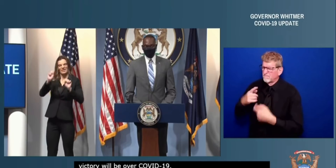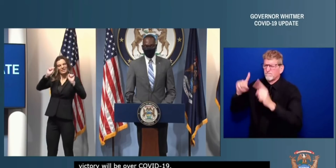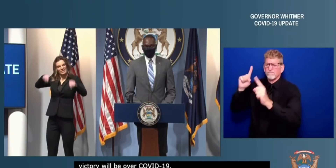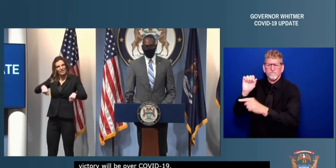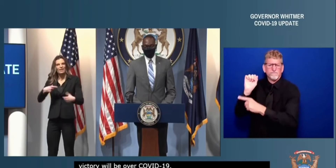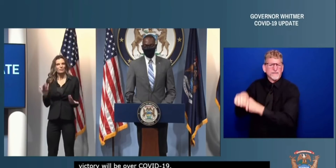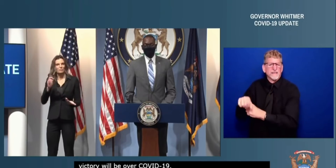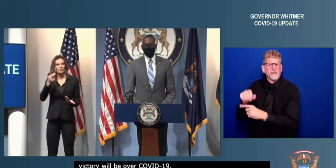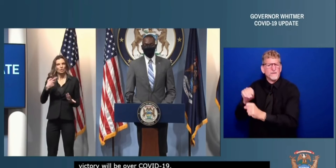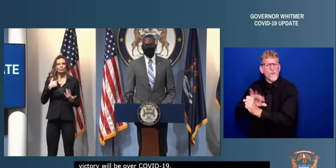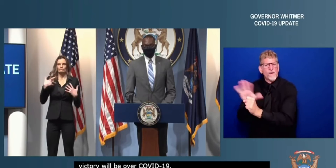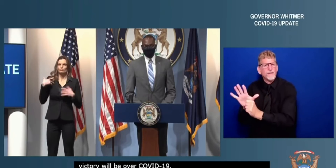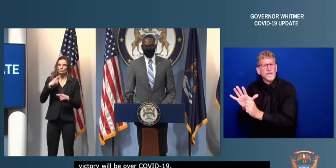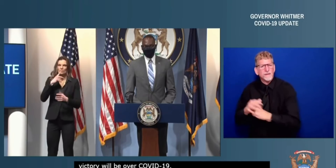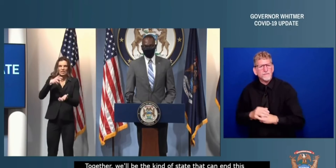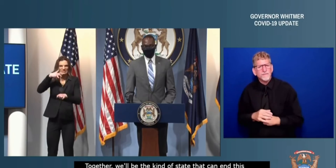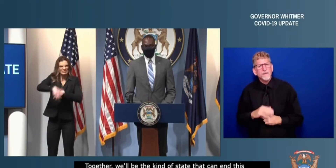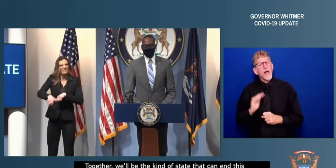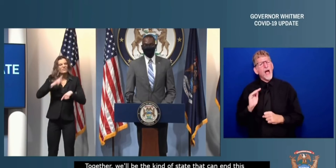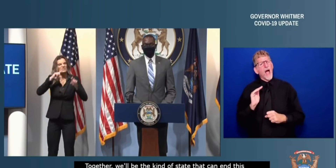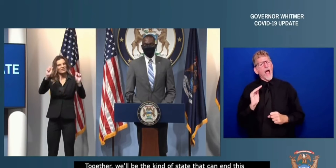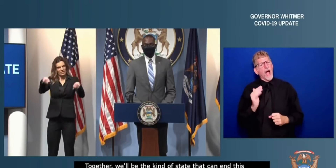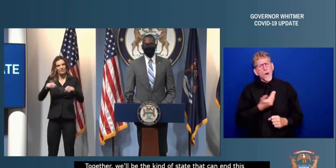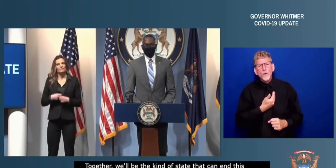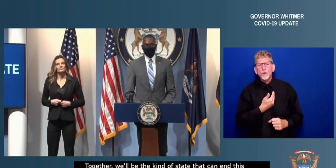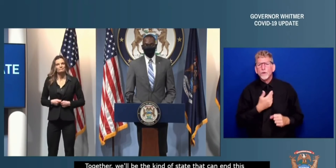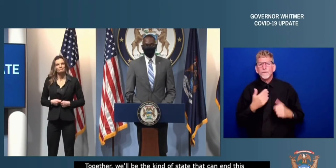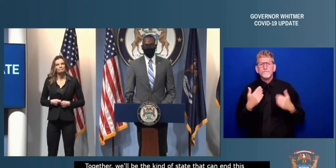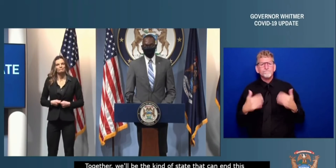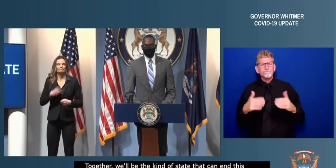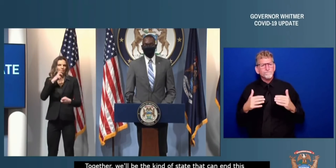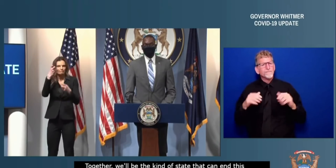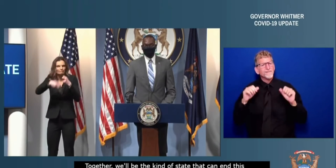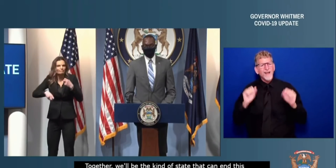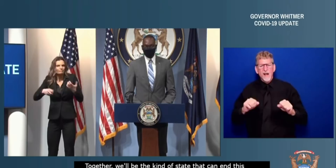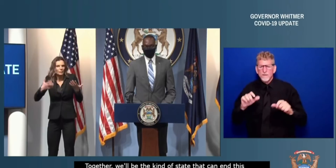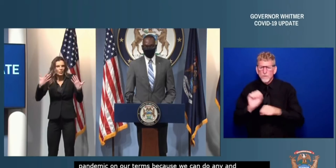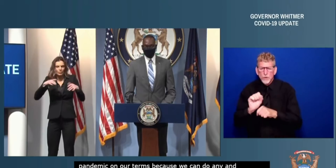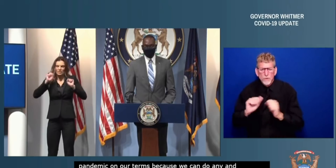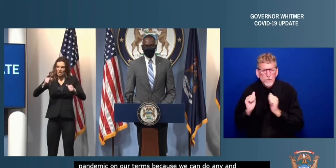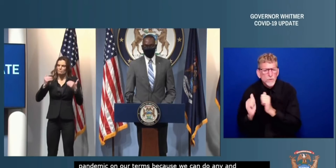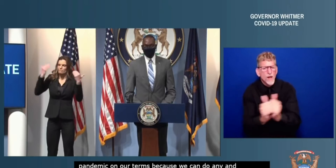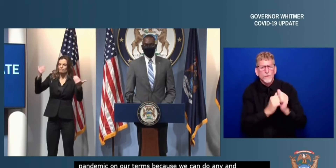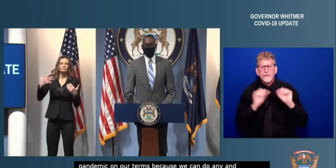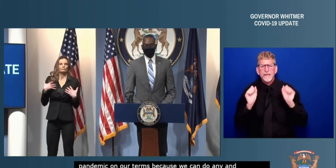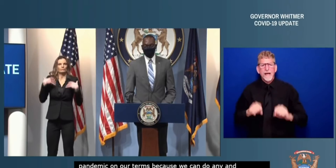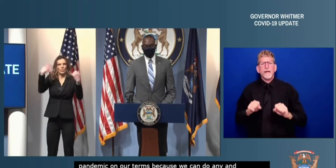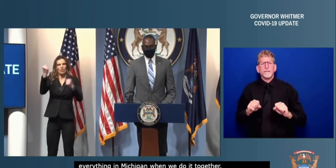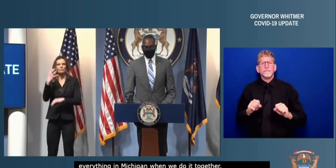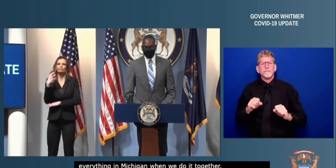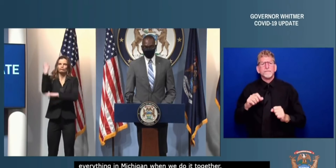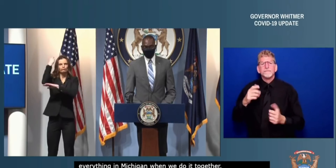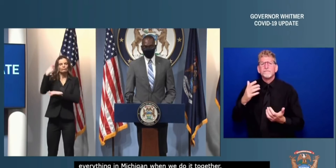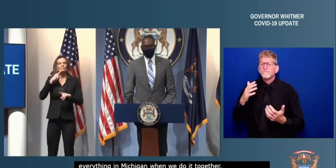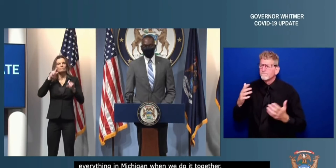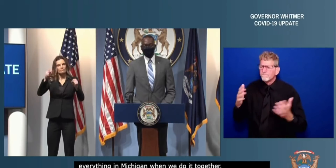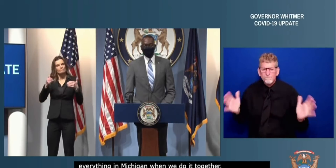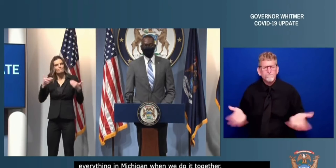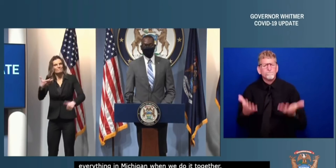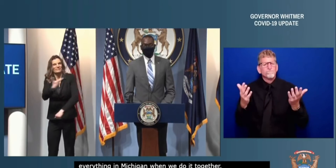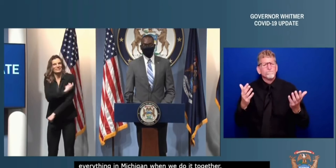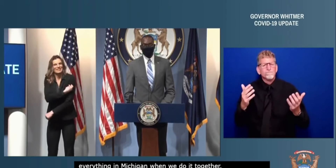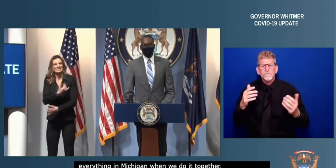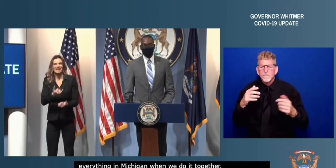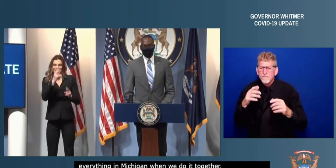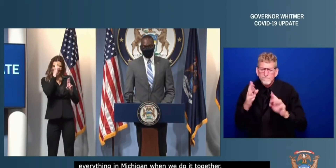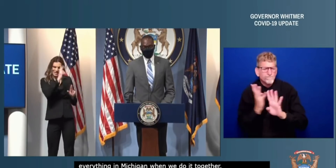everything in Michigan when we do it together. So let's stand tall, let's get vaccinated, and let's go forward. It's